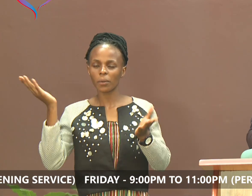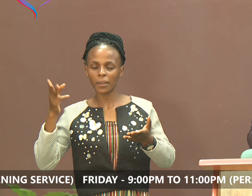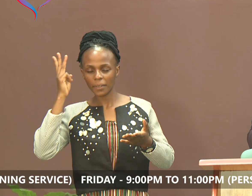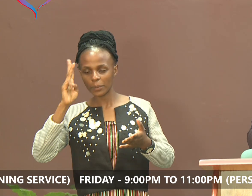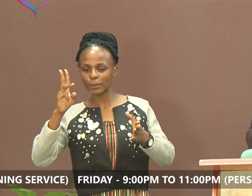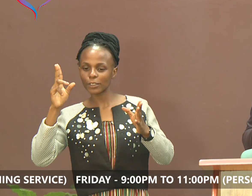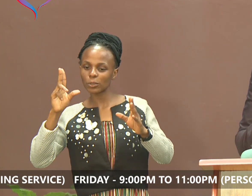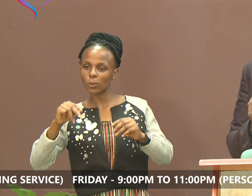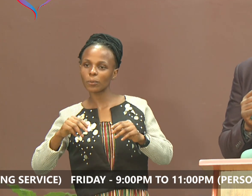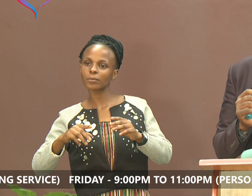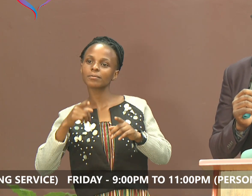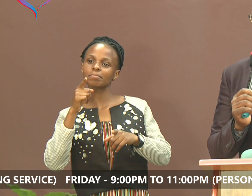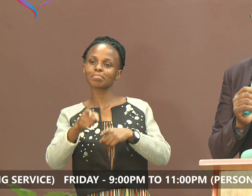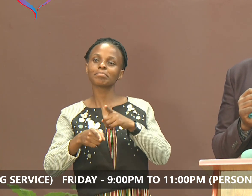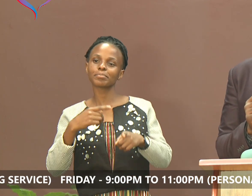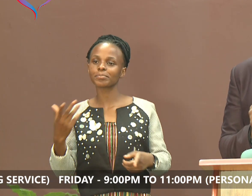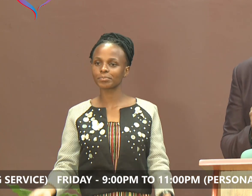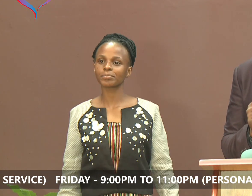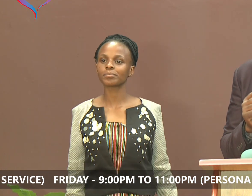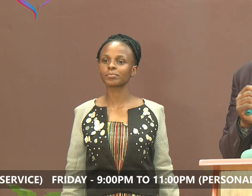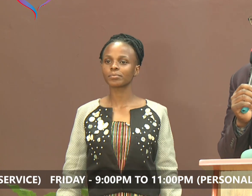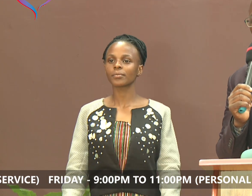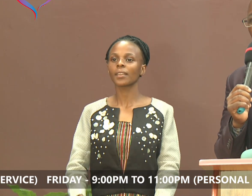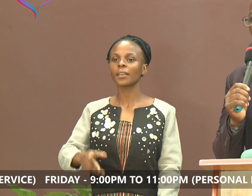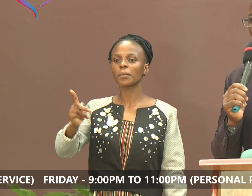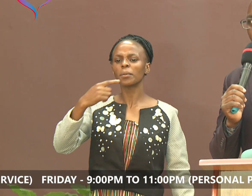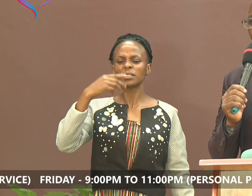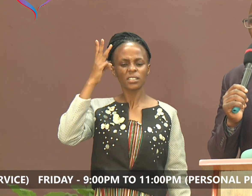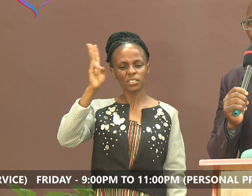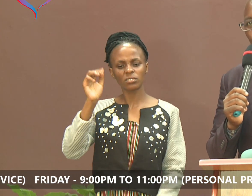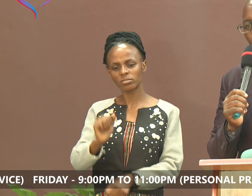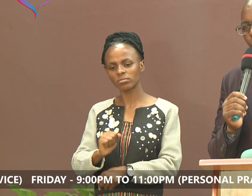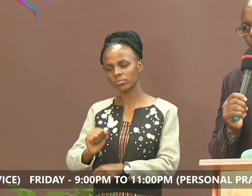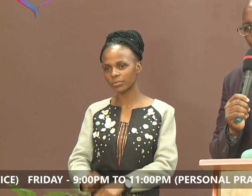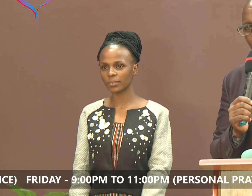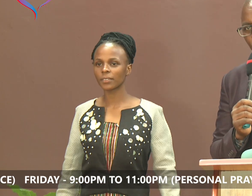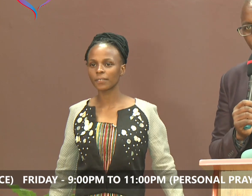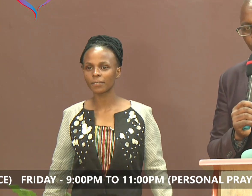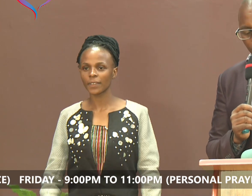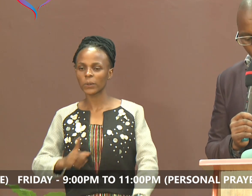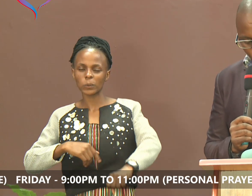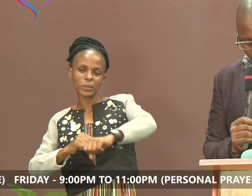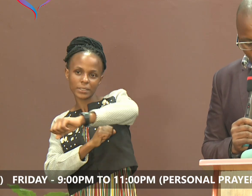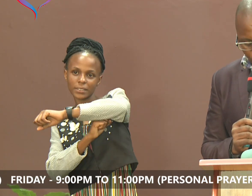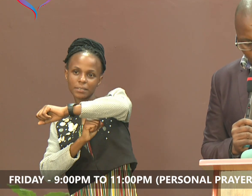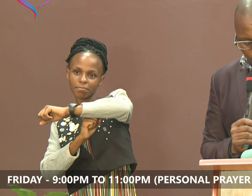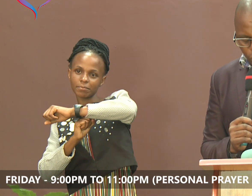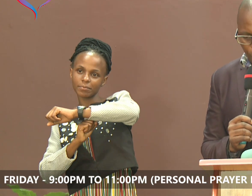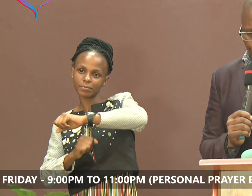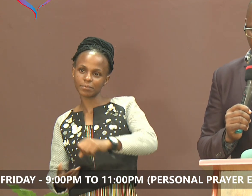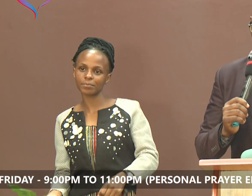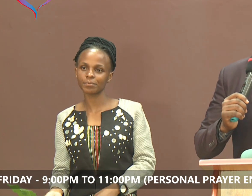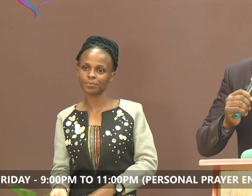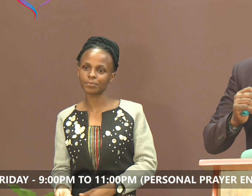wosula josula ekintu oba buli omuna agamba kijja kola kicho tukuwagira tuli mabegao ebyo ne botabivunula.